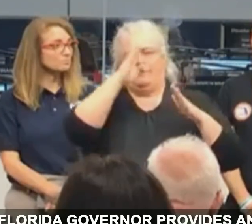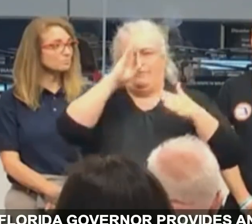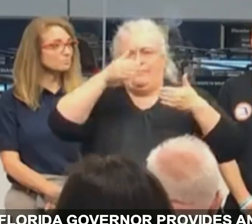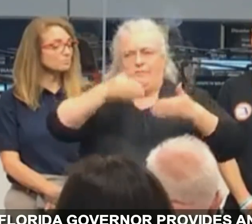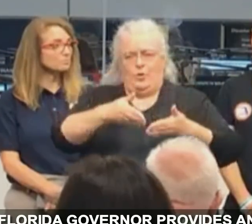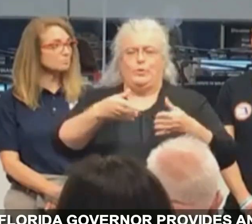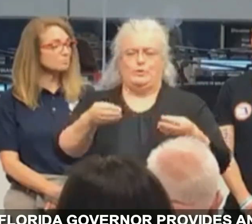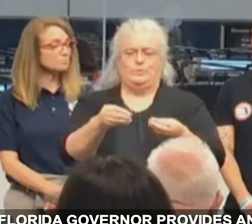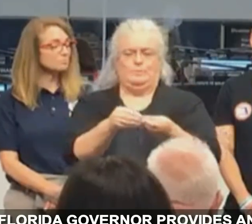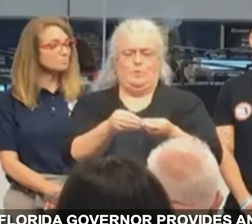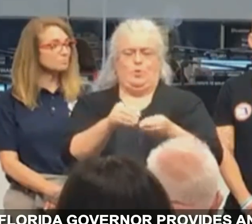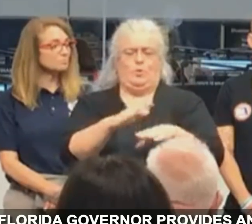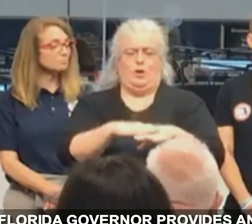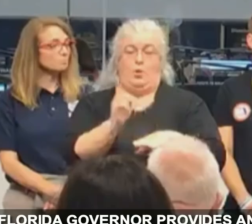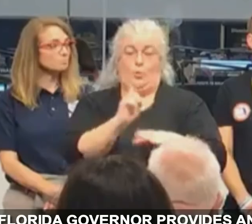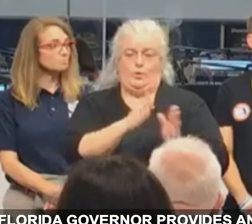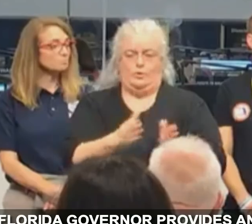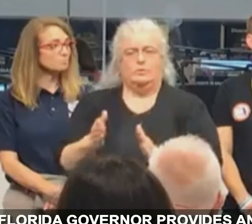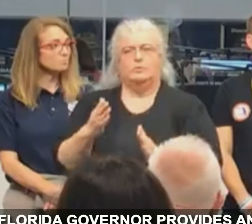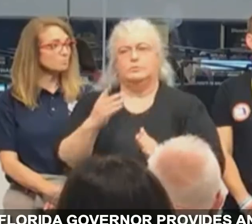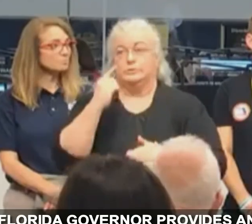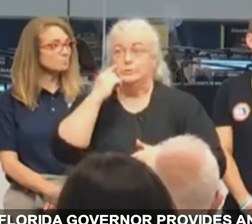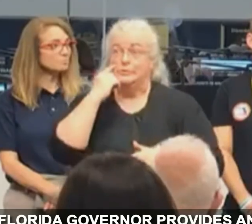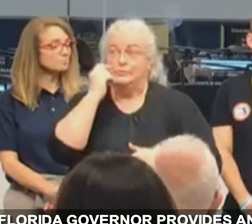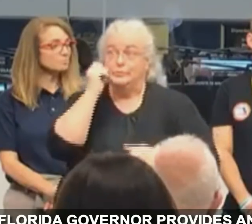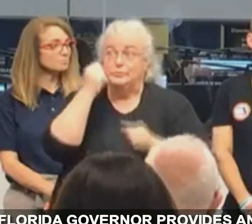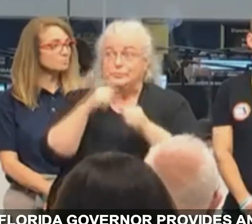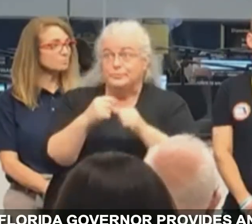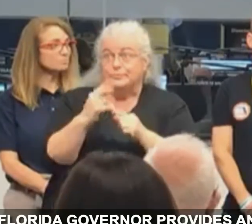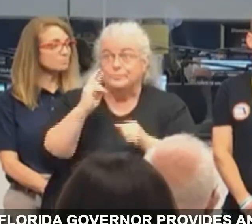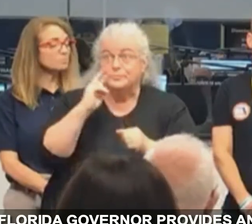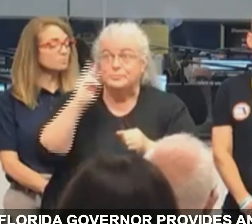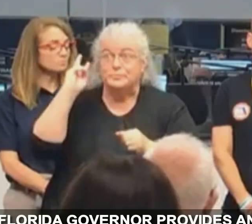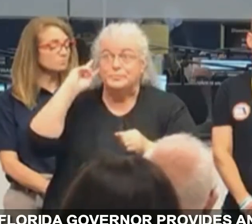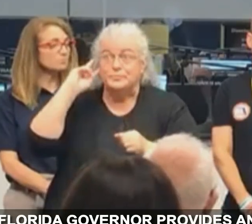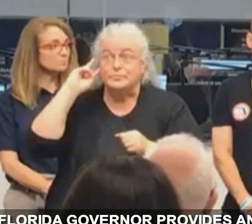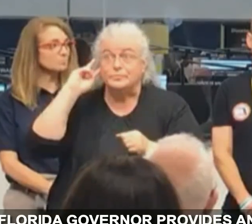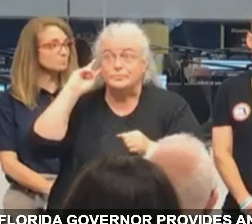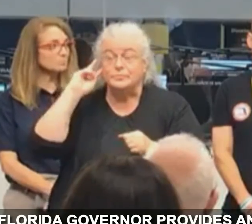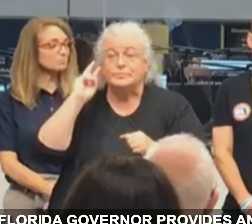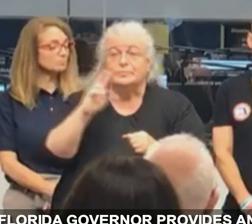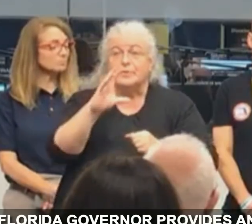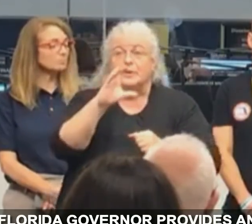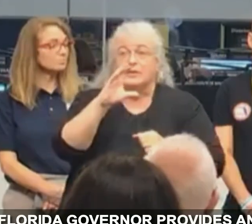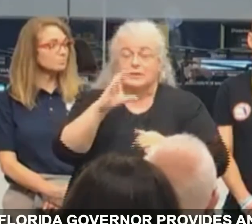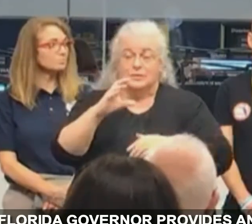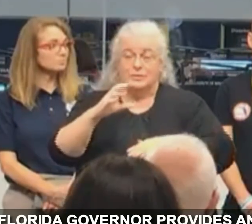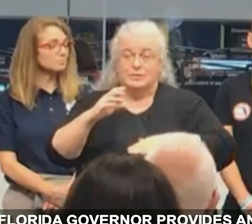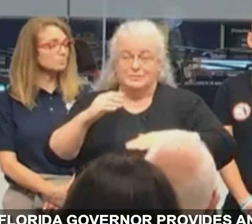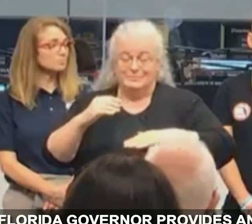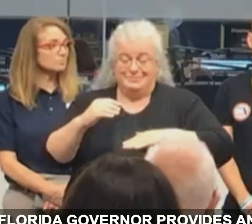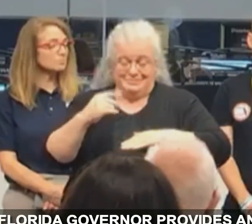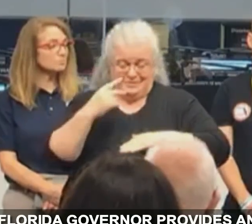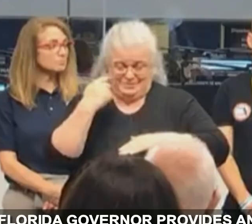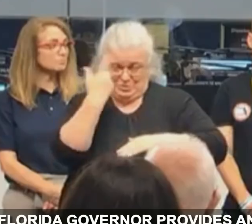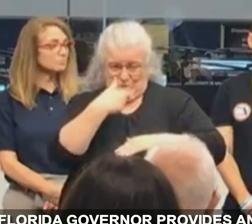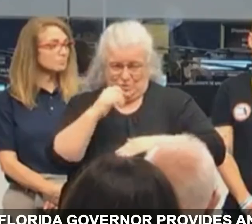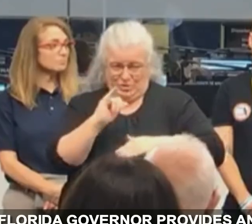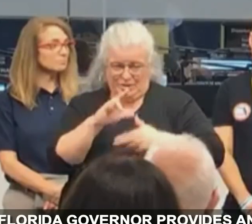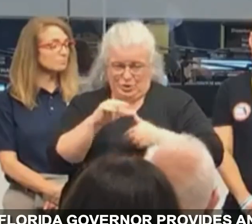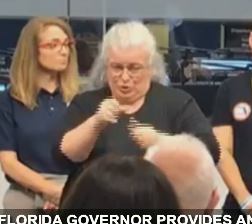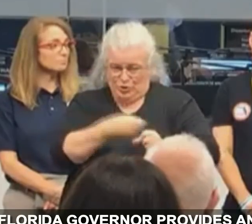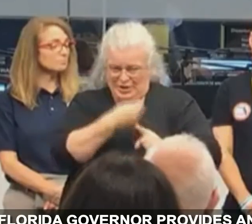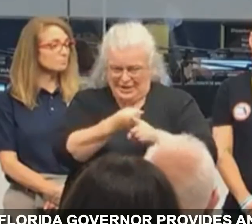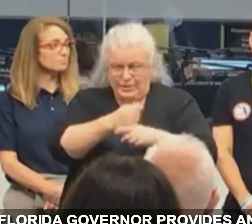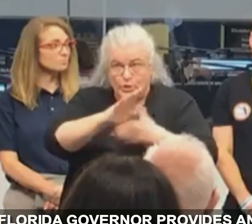bit more. I mean, we were here 2 days ago, and the cone covered almost the entire state of Florida. Okay, well,